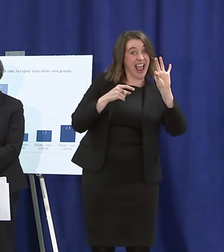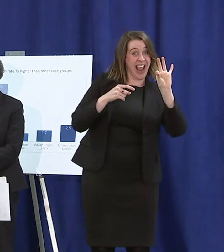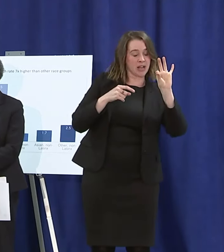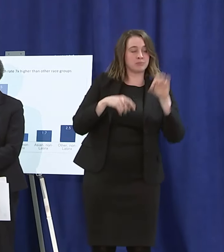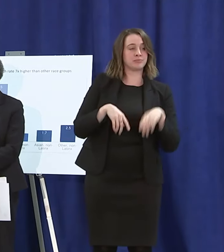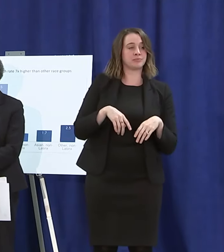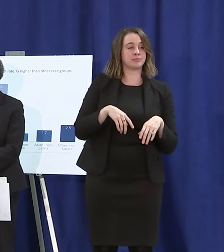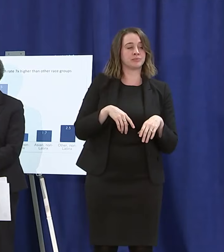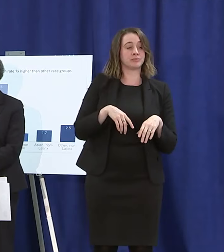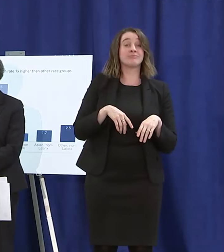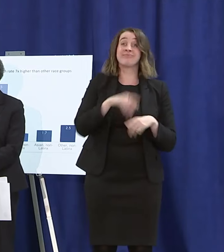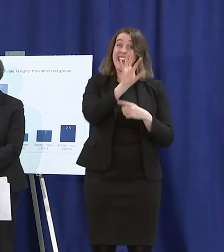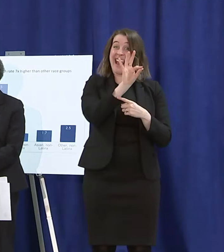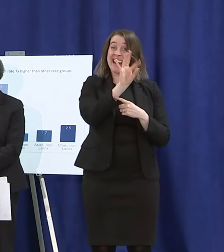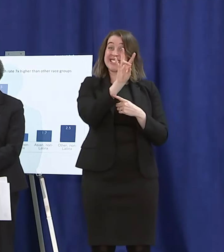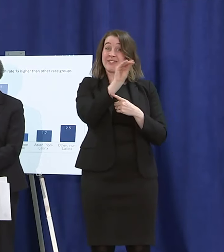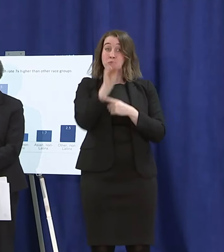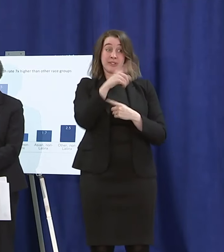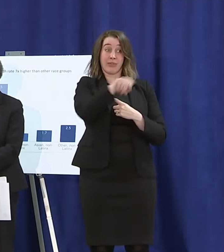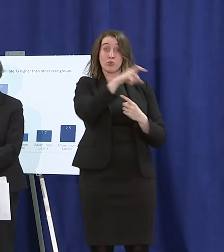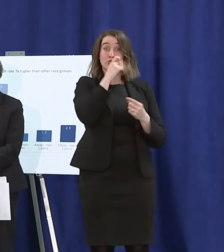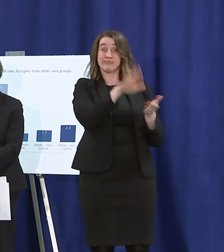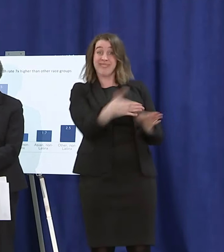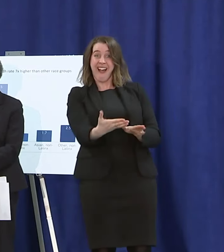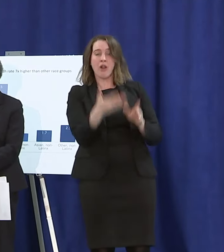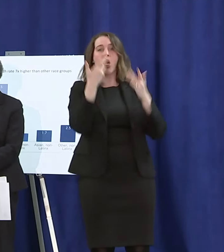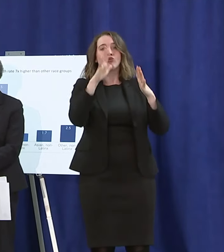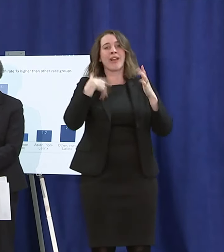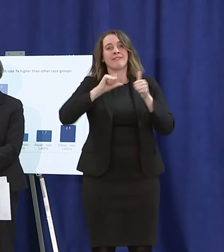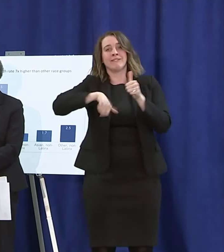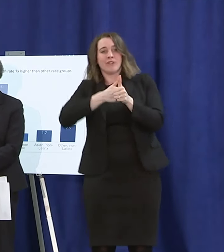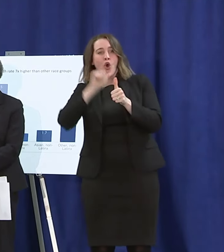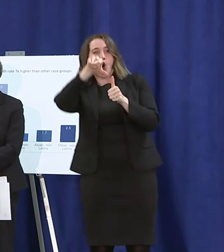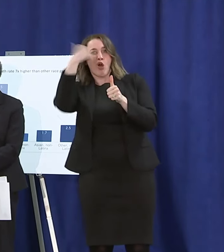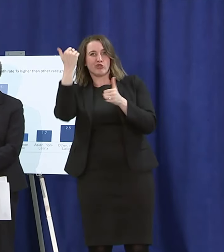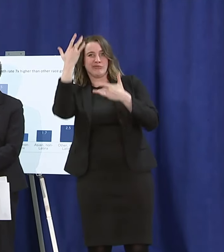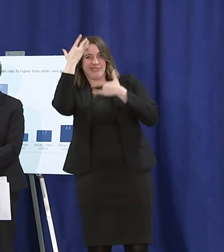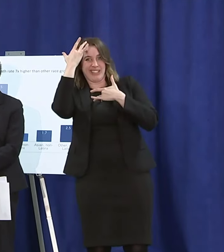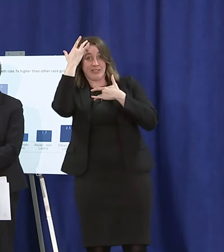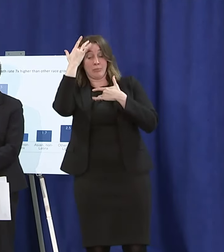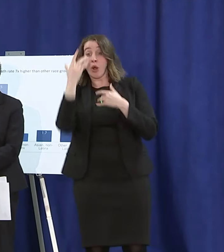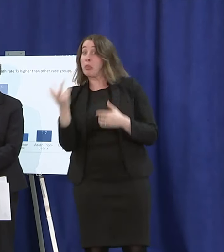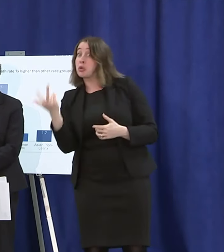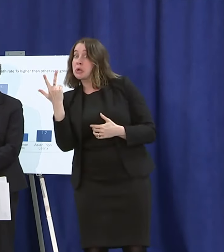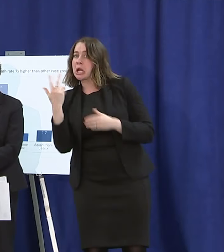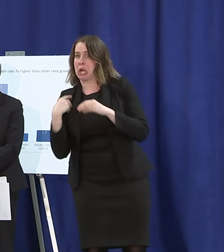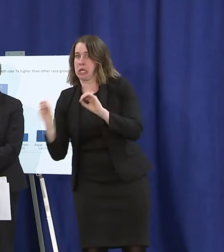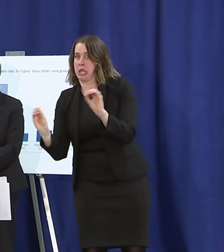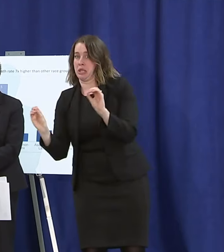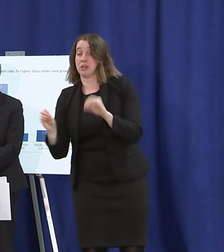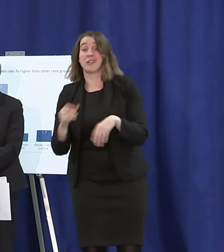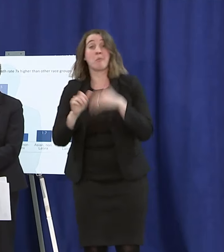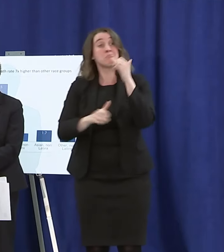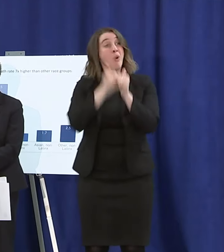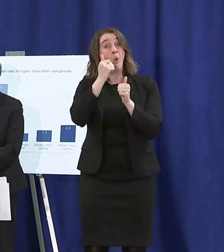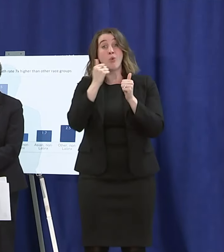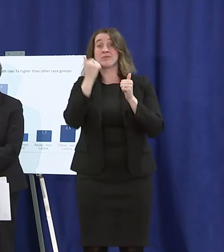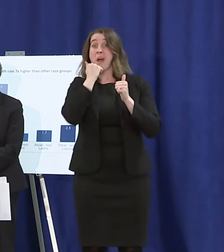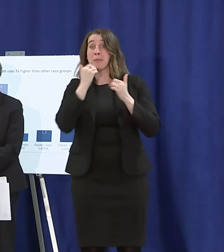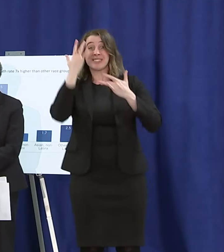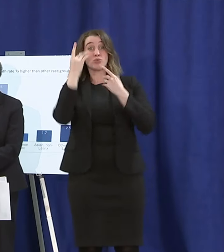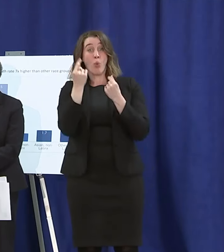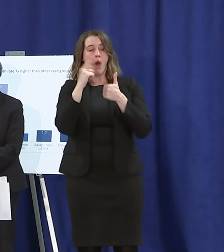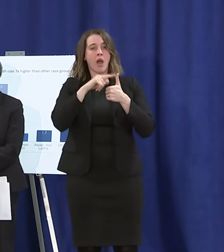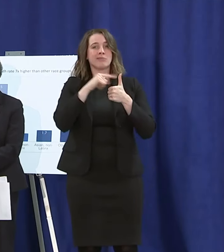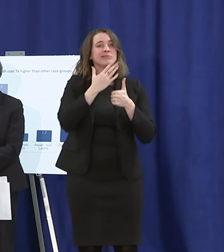97% had underlying chronic conditions, and 3 did not. Most common are diabetes,